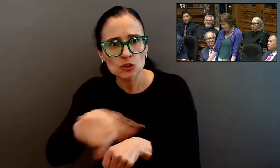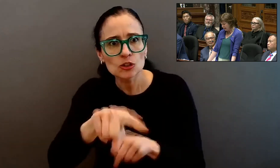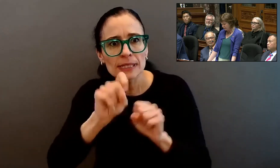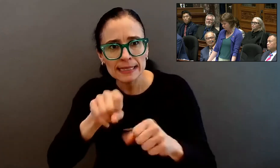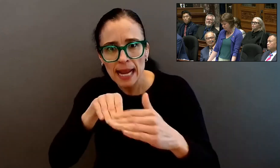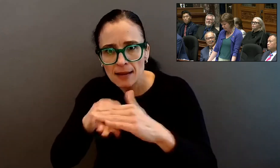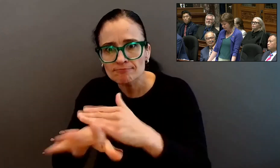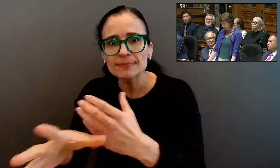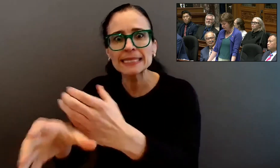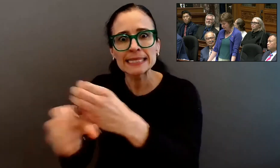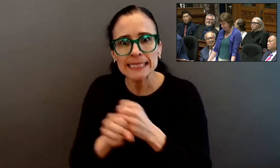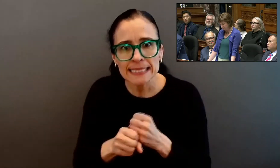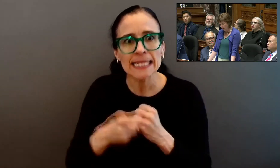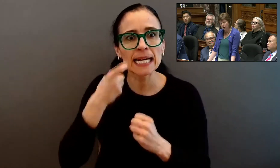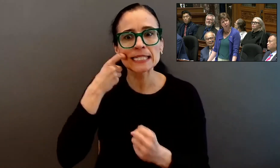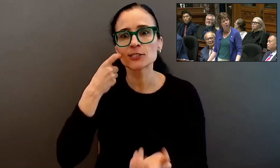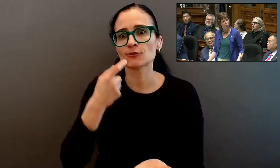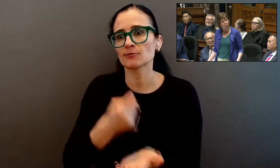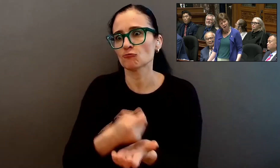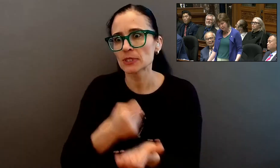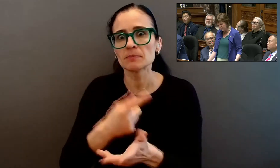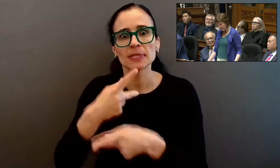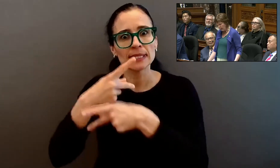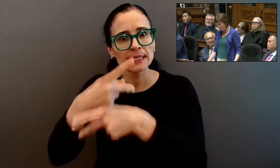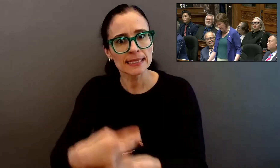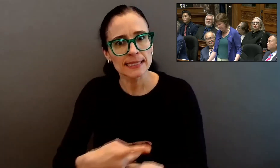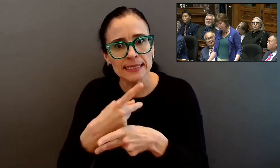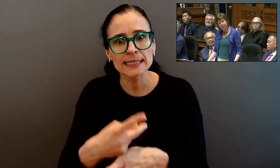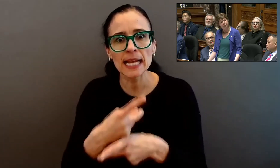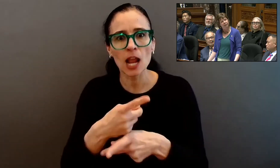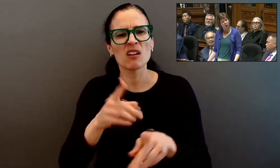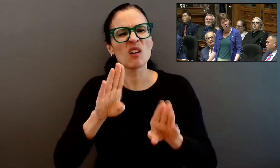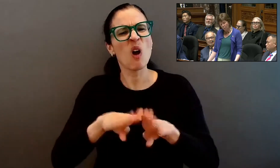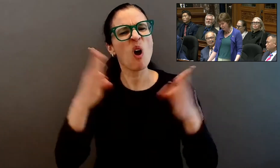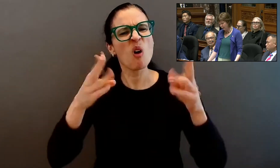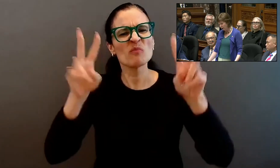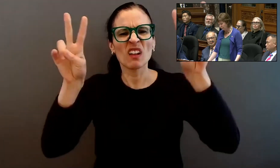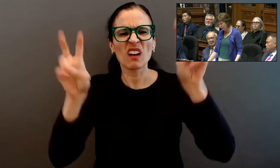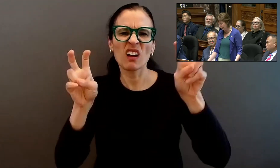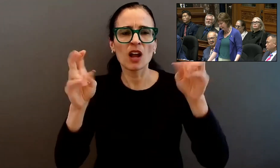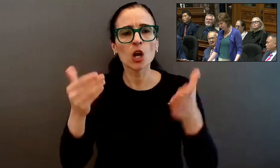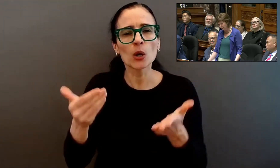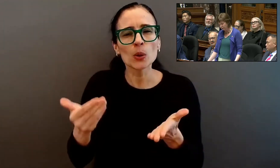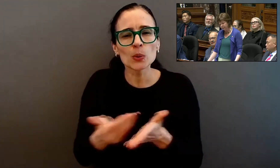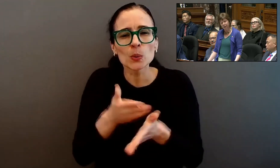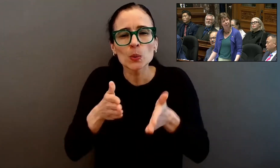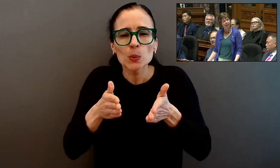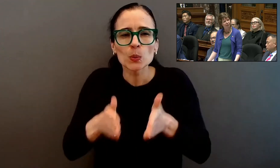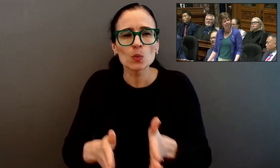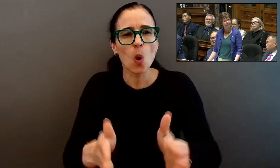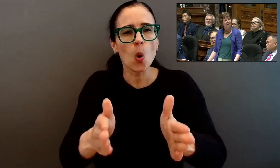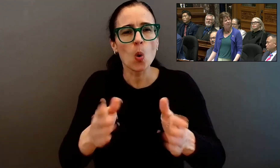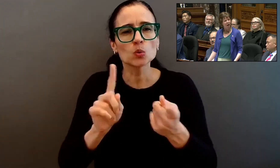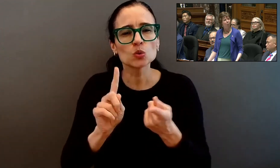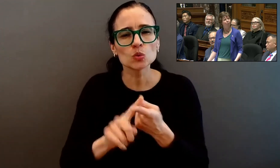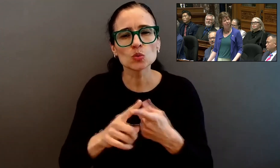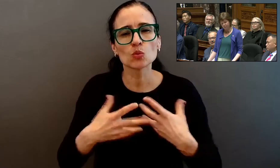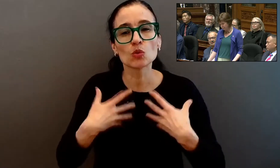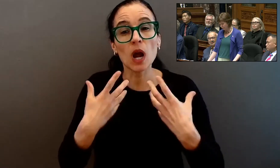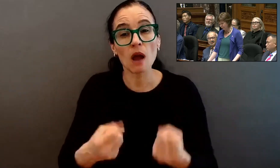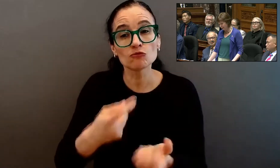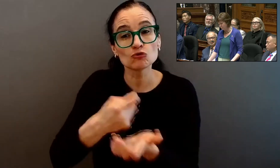Recovery treatment center at St. Paul's was one, and expanding the Hope to Health Clinic to increase capacity to